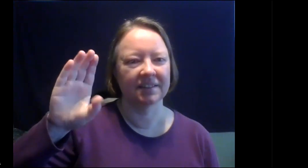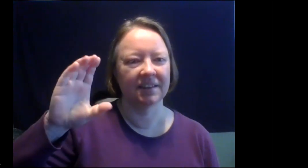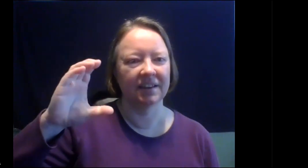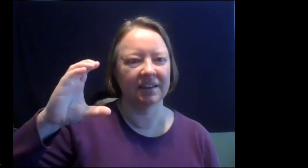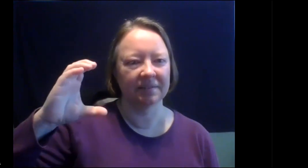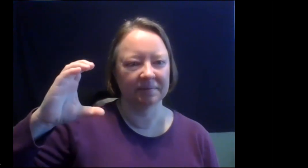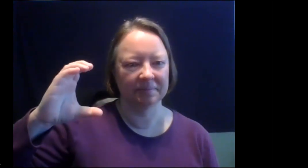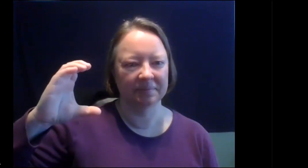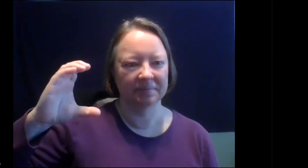C,